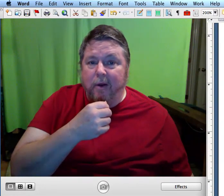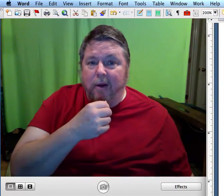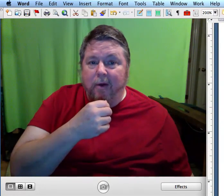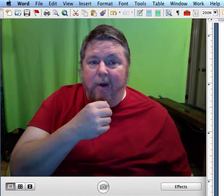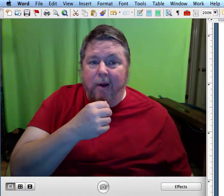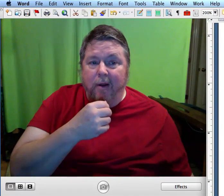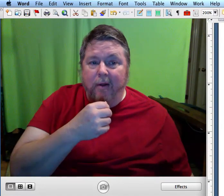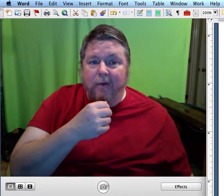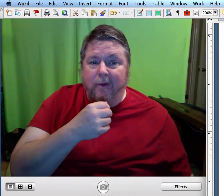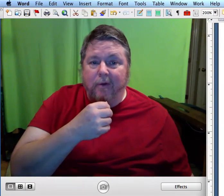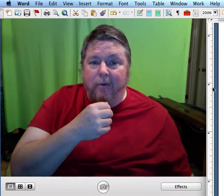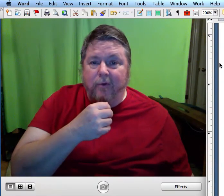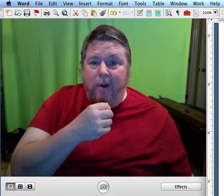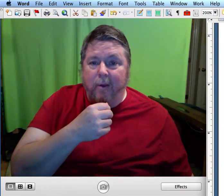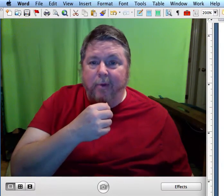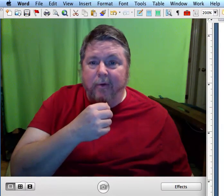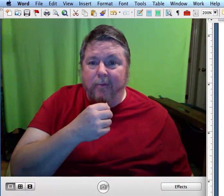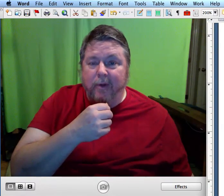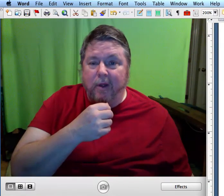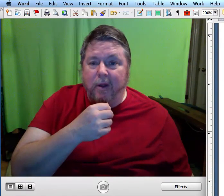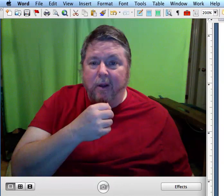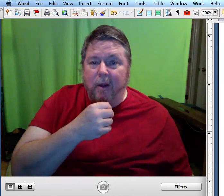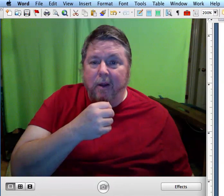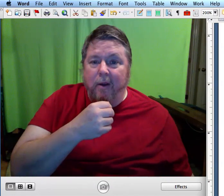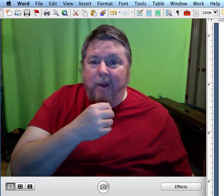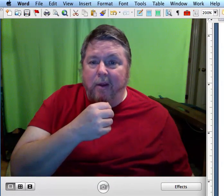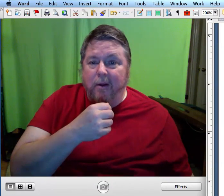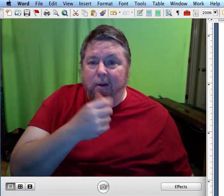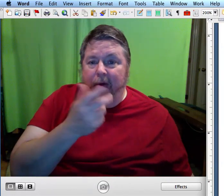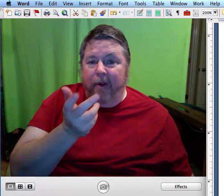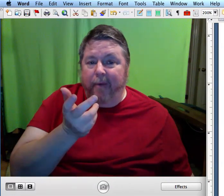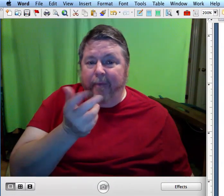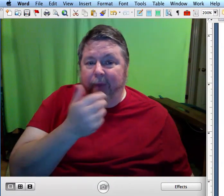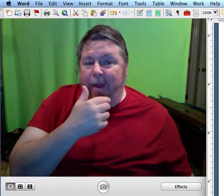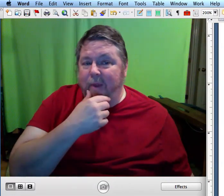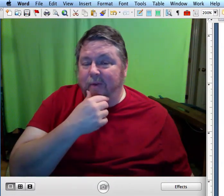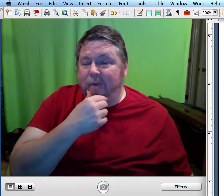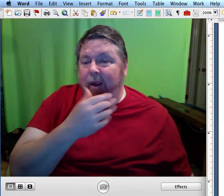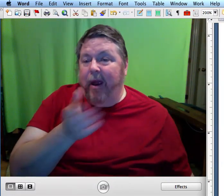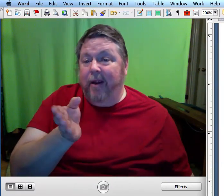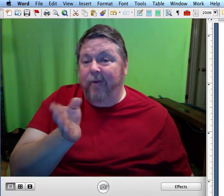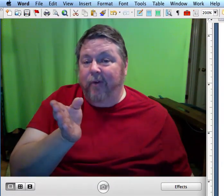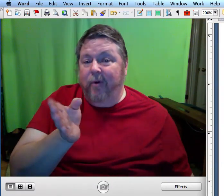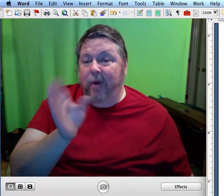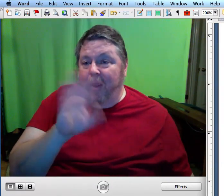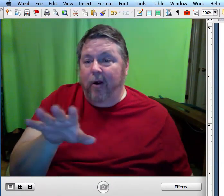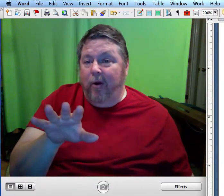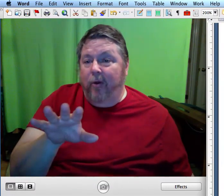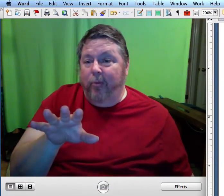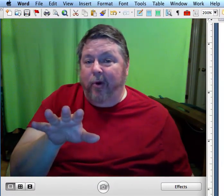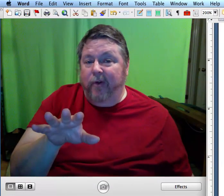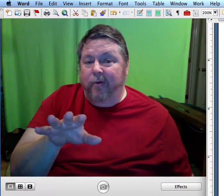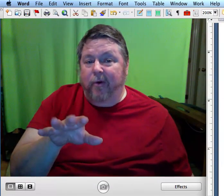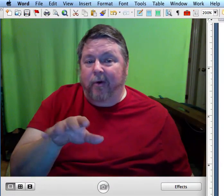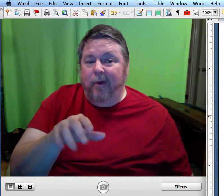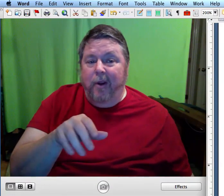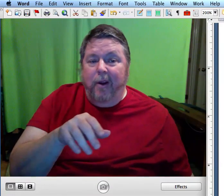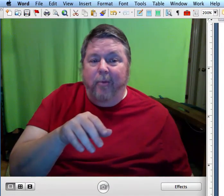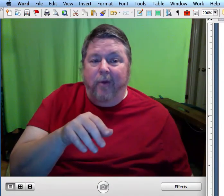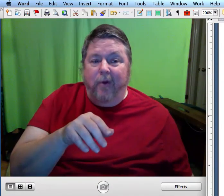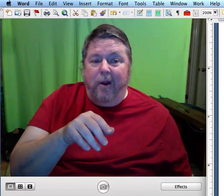end, right? This whole chunk up here is missing. Okay, well, at best, I can give you all the points that you